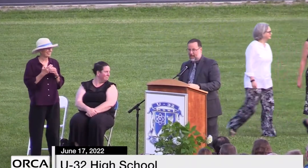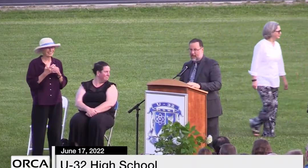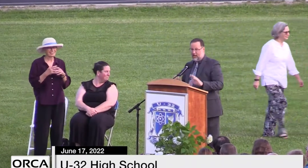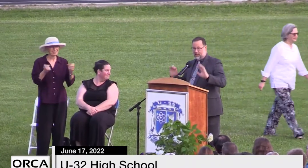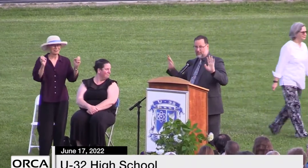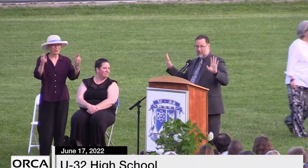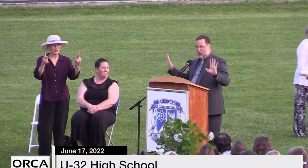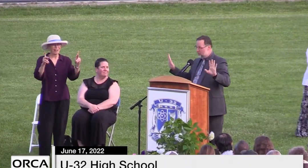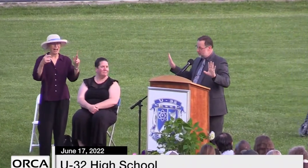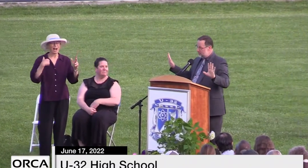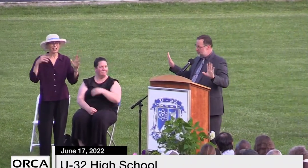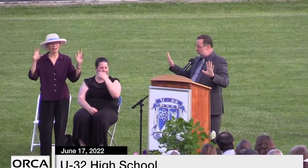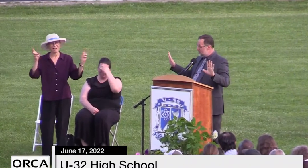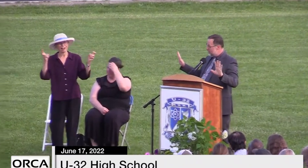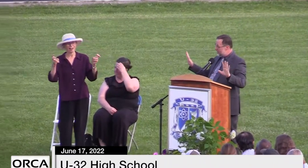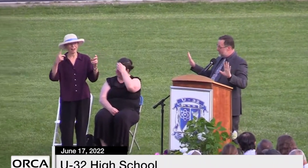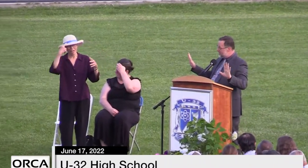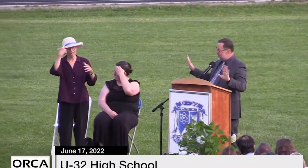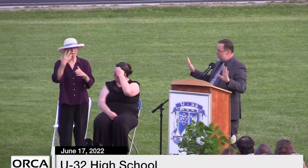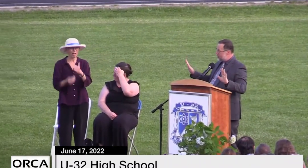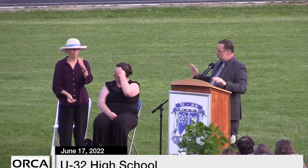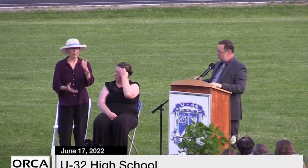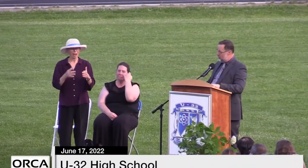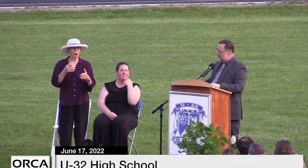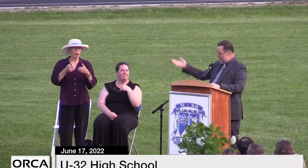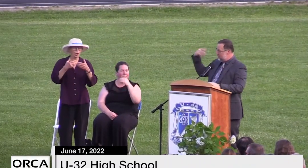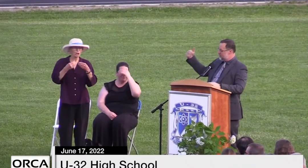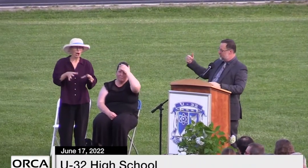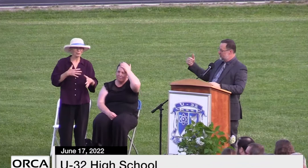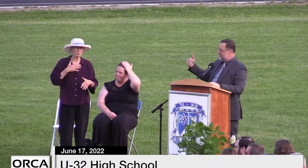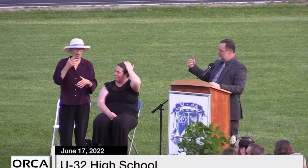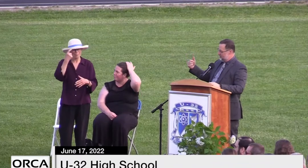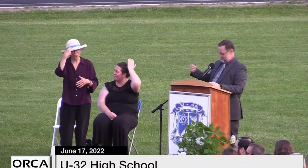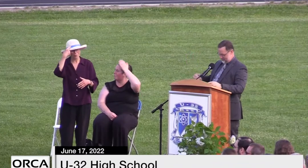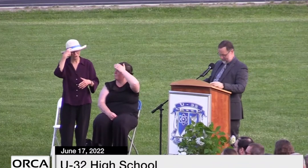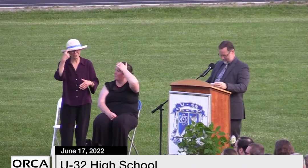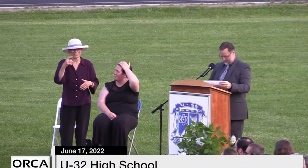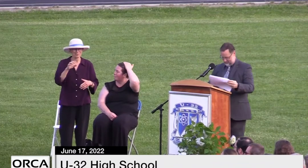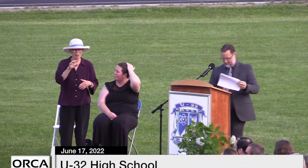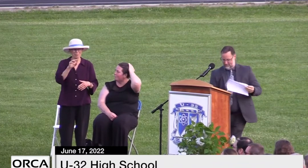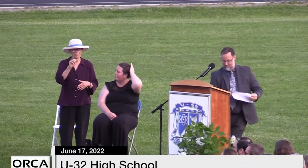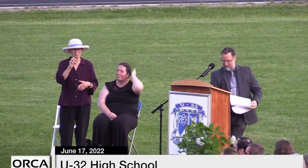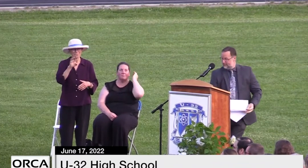All right, I kind of lost my marbles up there, but kids, thank you so much.